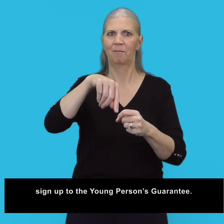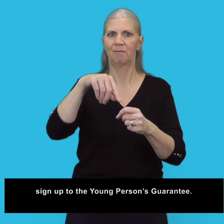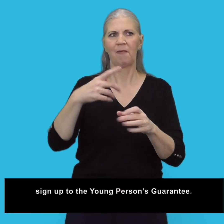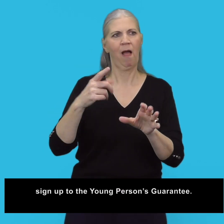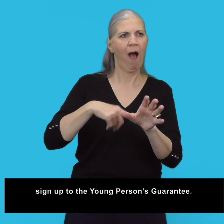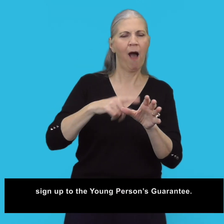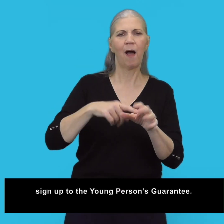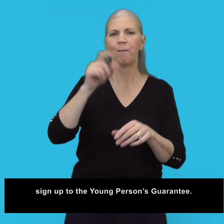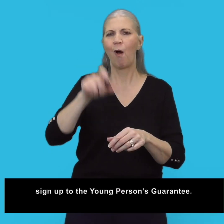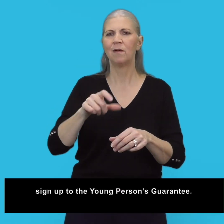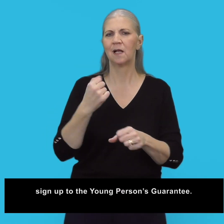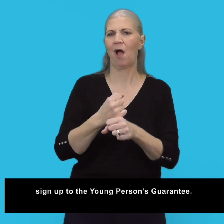Guarantee.